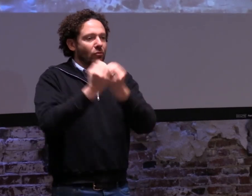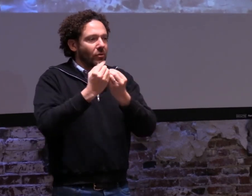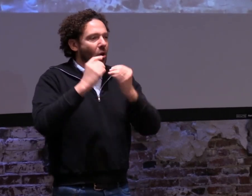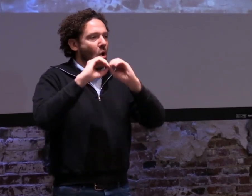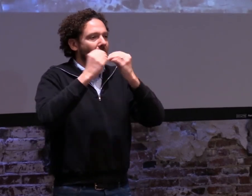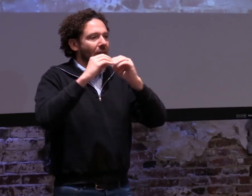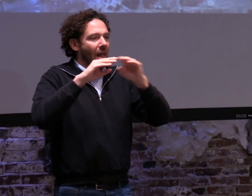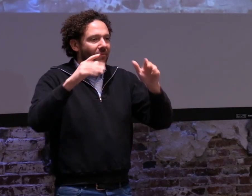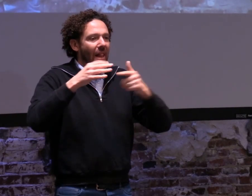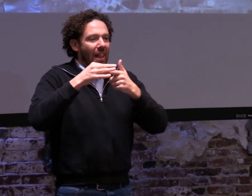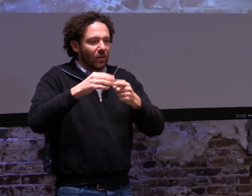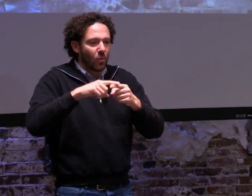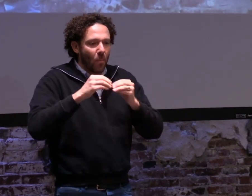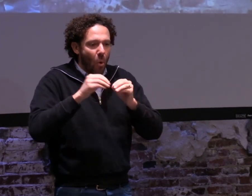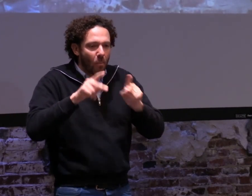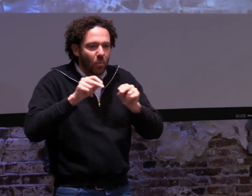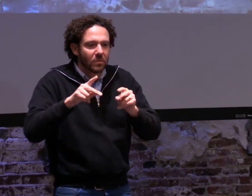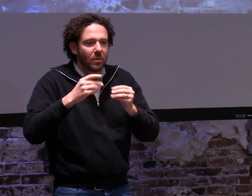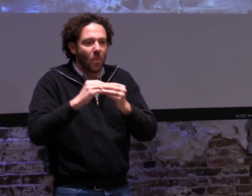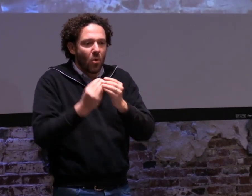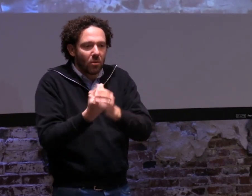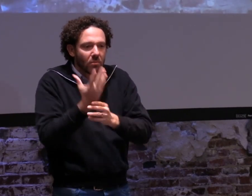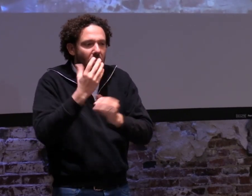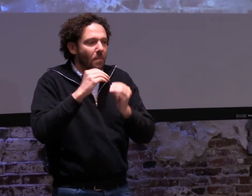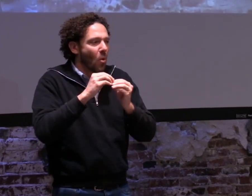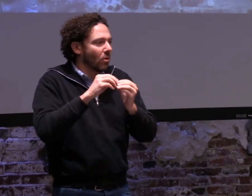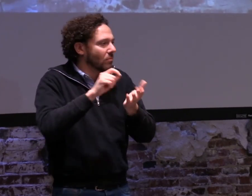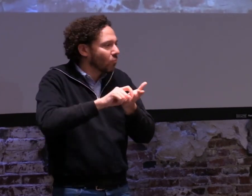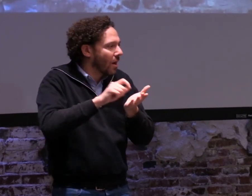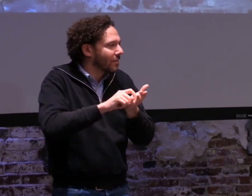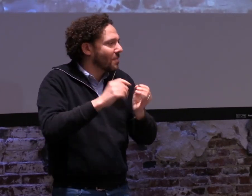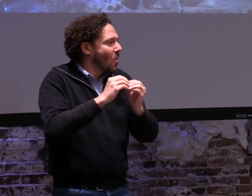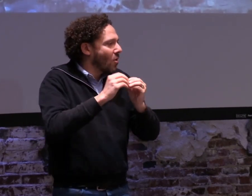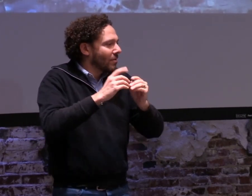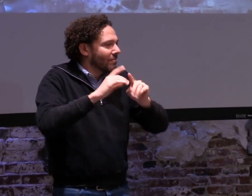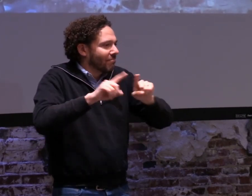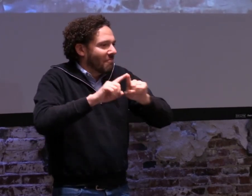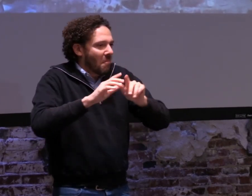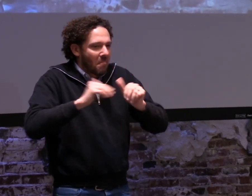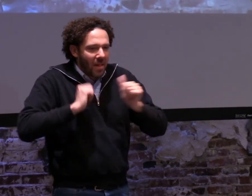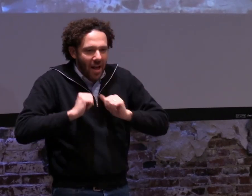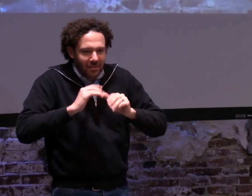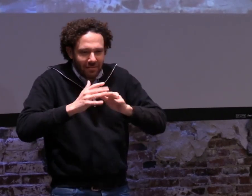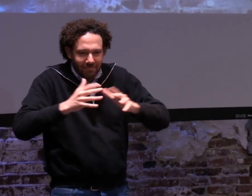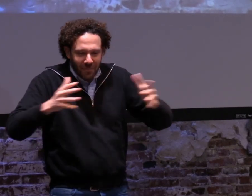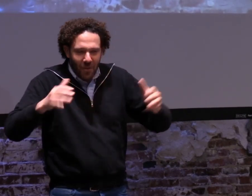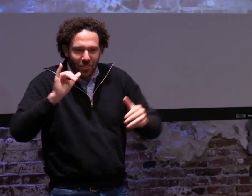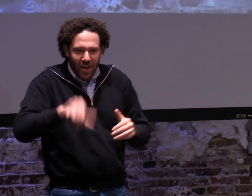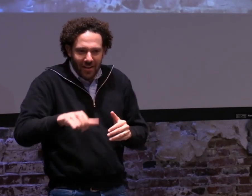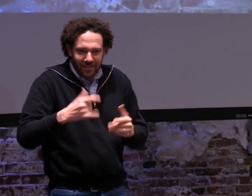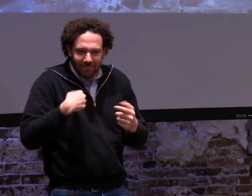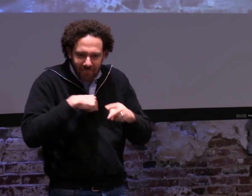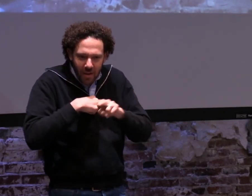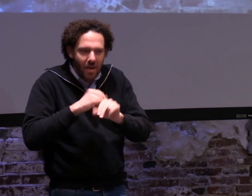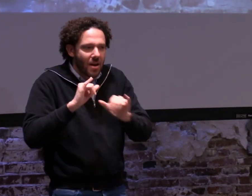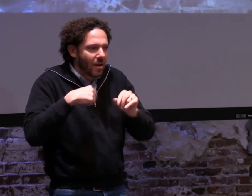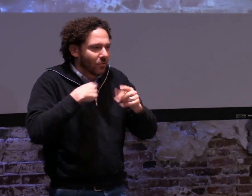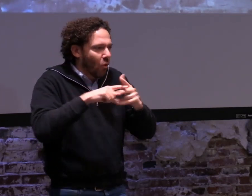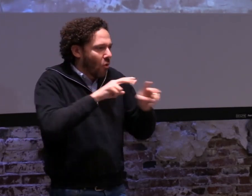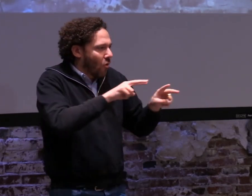they're getting growth and how they're developing and creating more opportunities in terms of writers and plays and scripts.